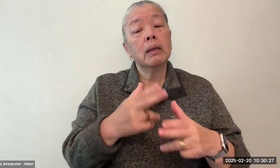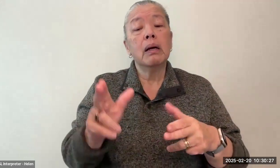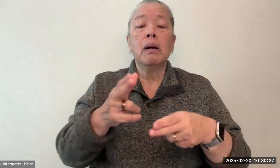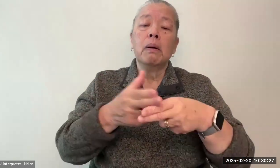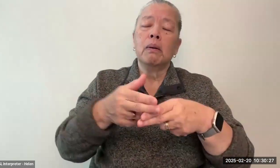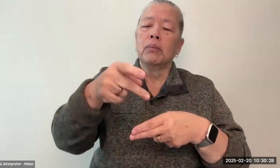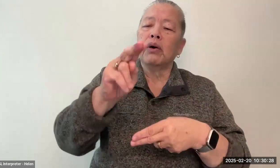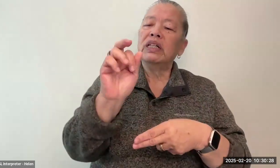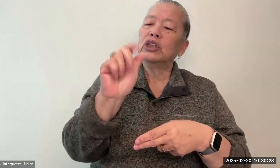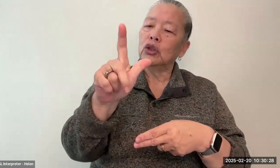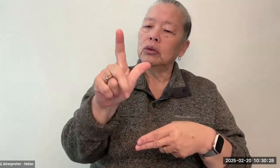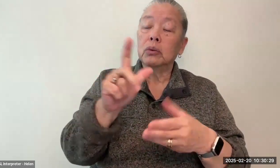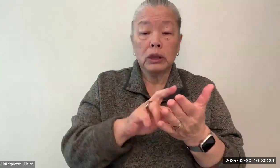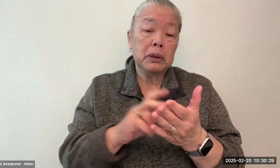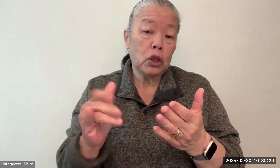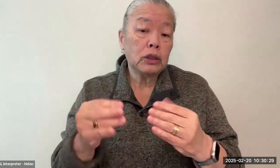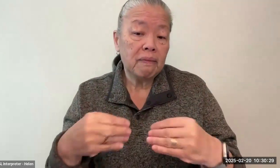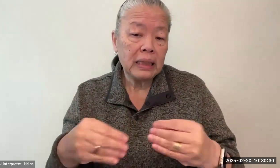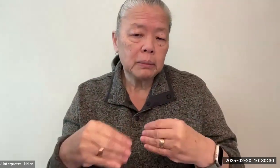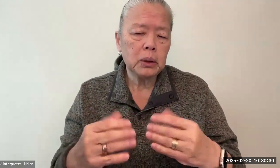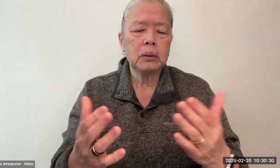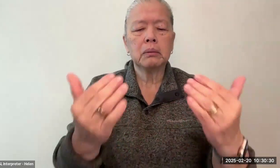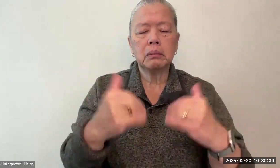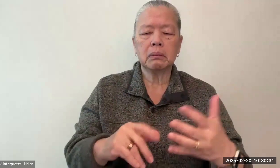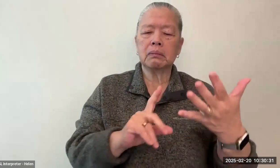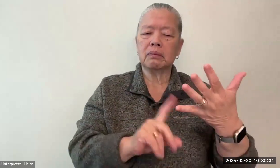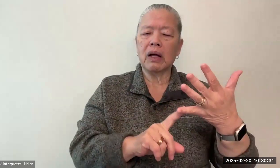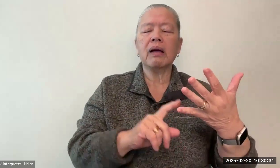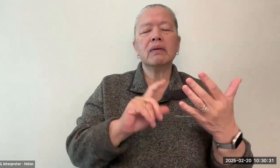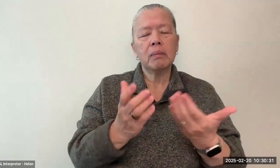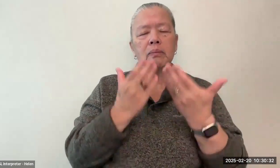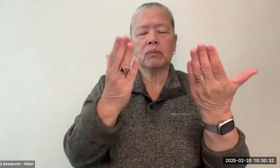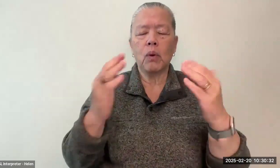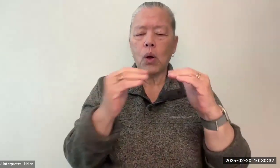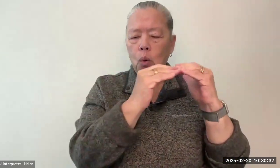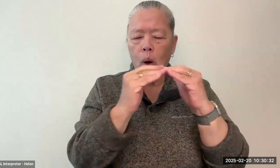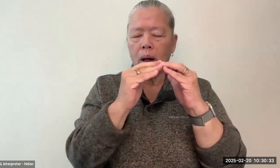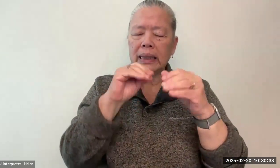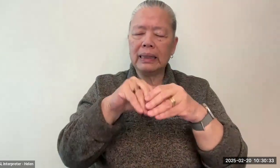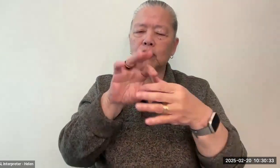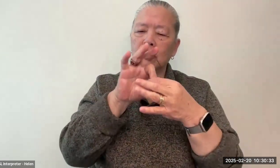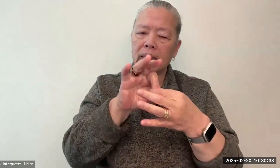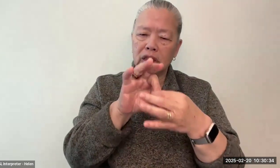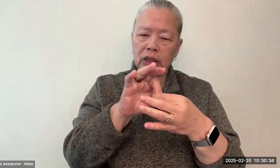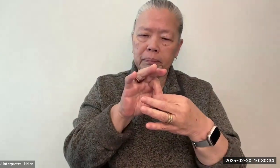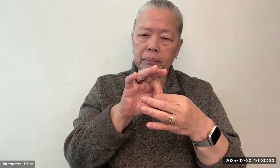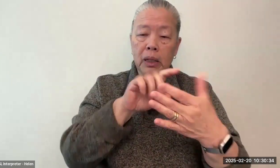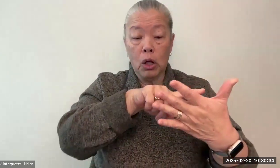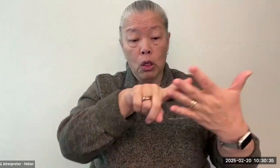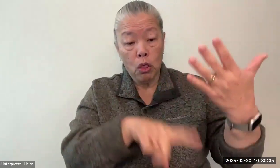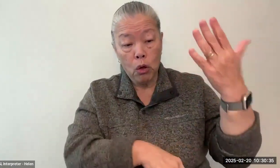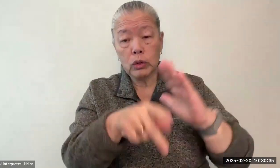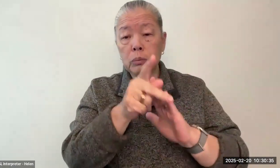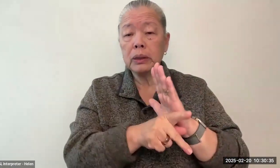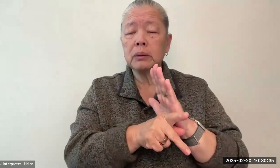flexible. And 5. Providing for equality of relationship. Based on these principles, Cosmos